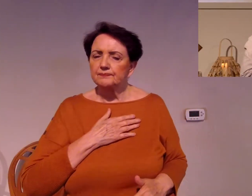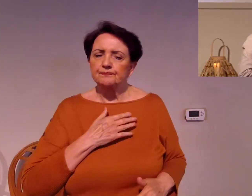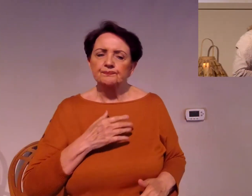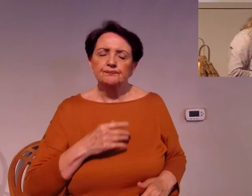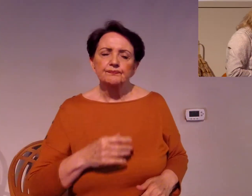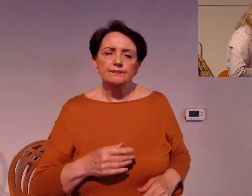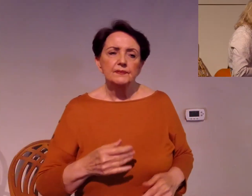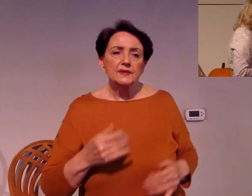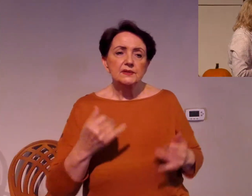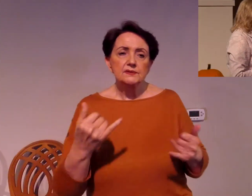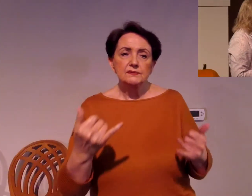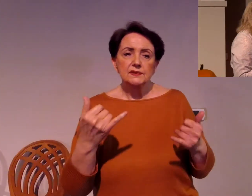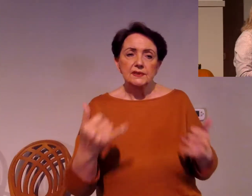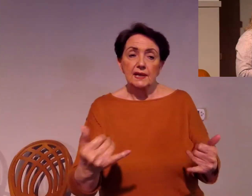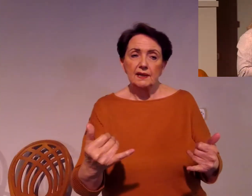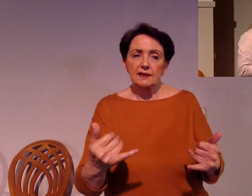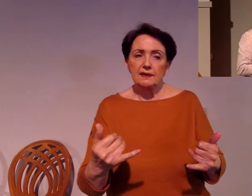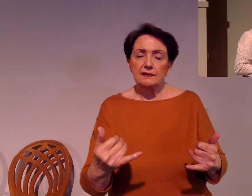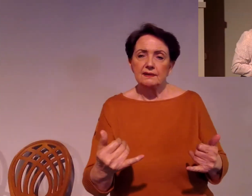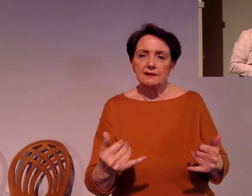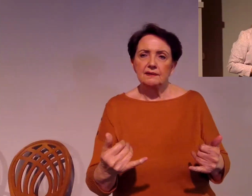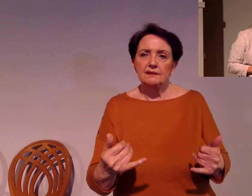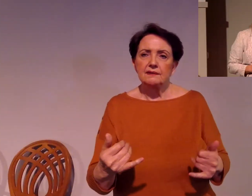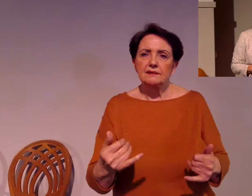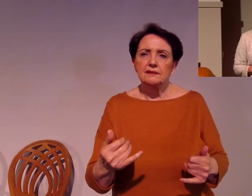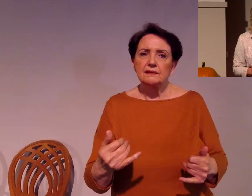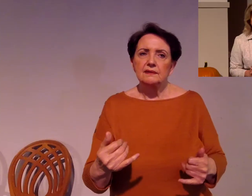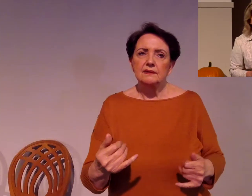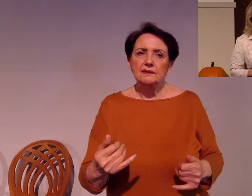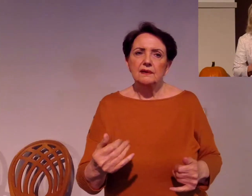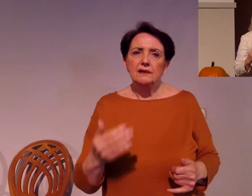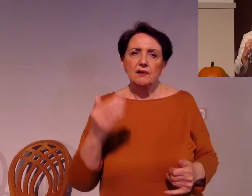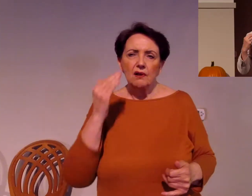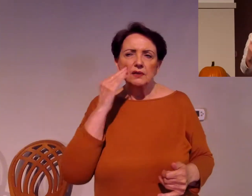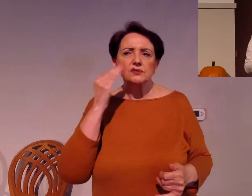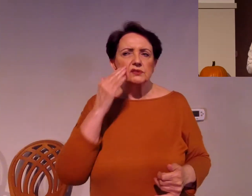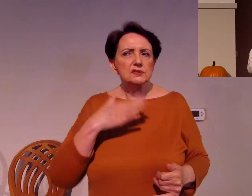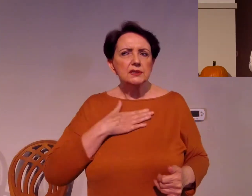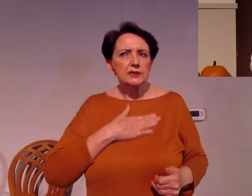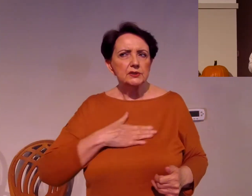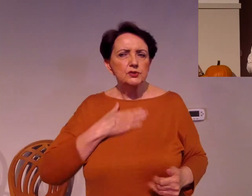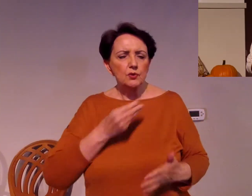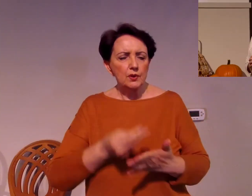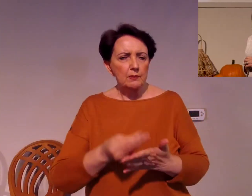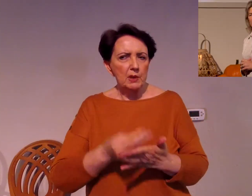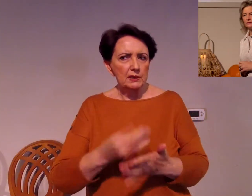So today, like, consciously enjoy the money you